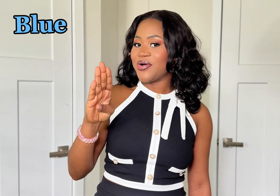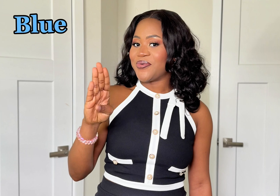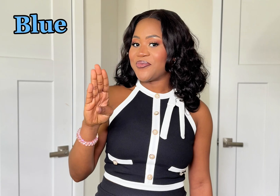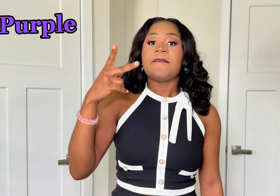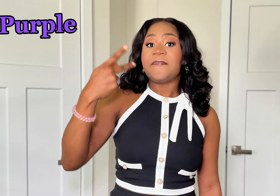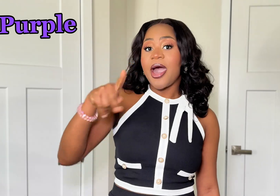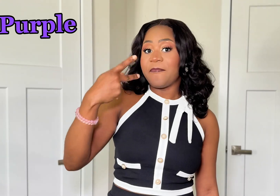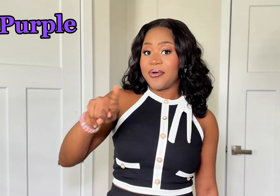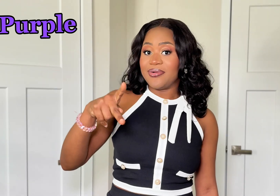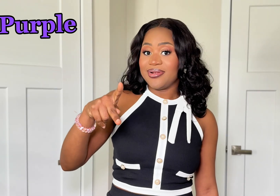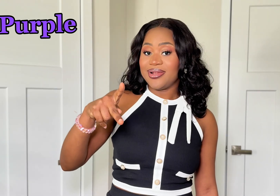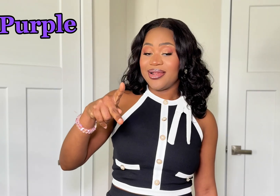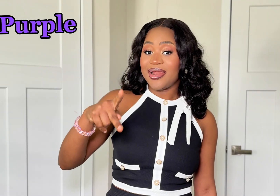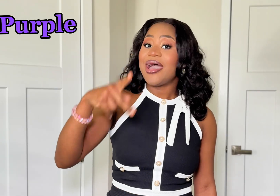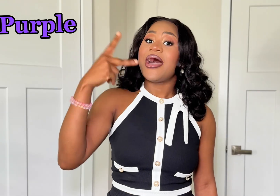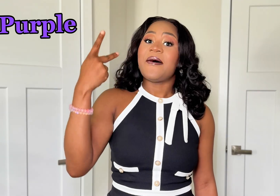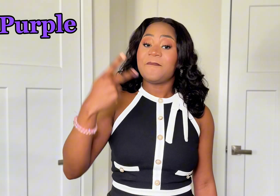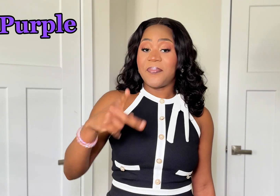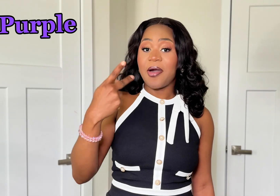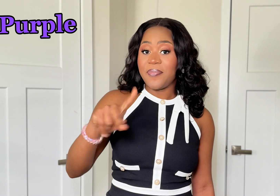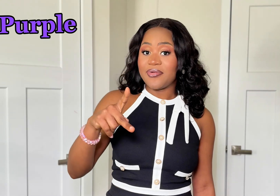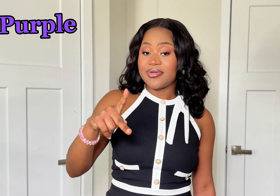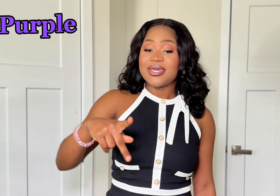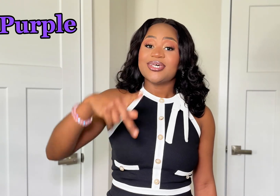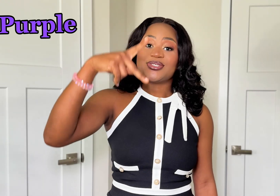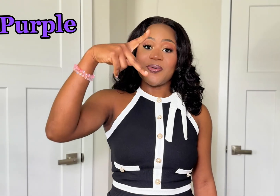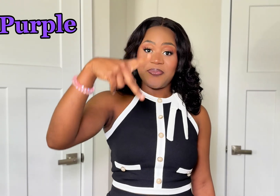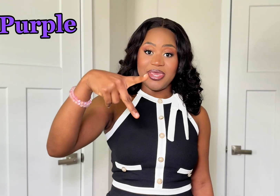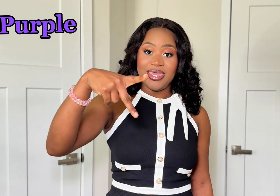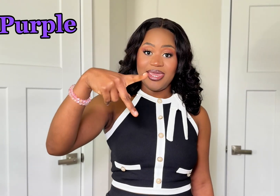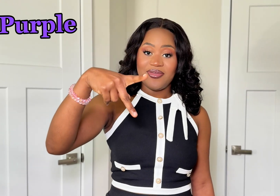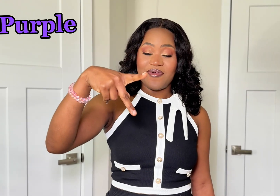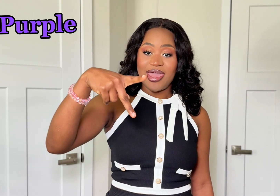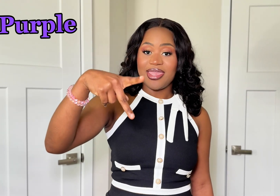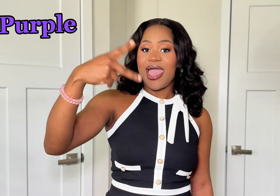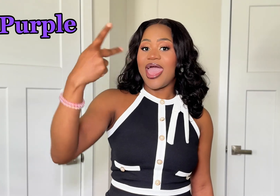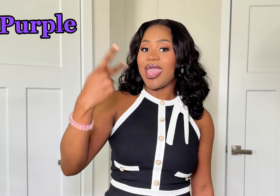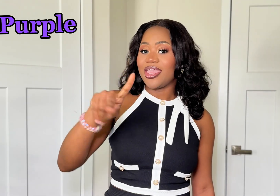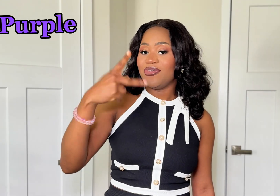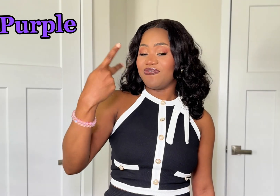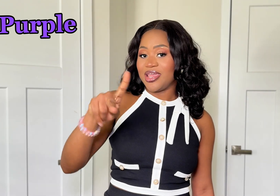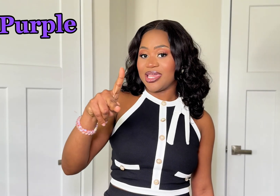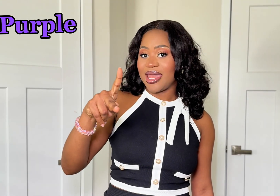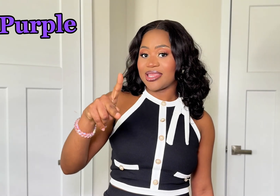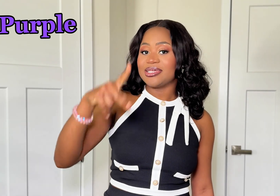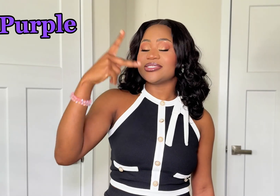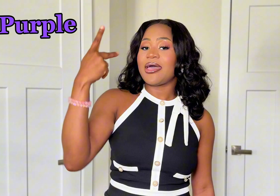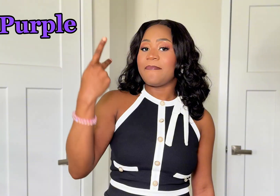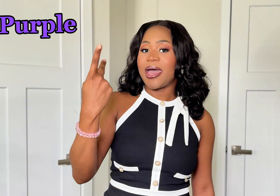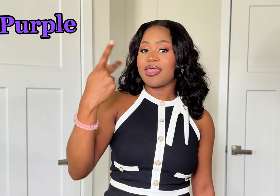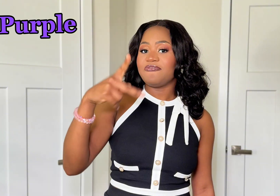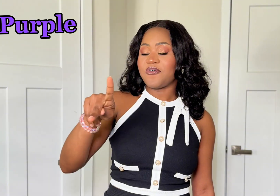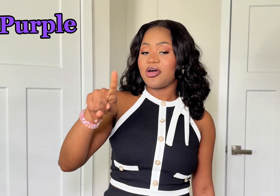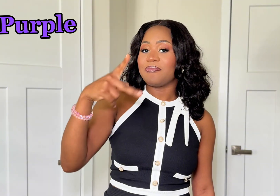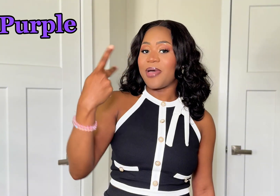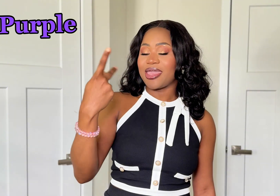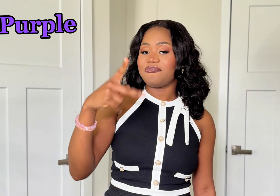Blue. Purple. Purple. So P, right? And you flick it like this, back and forth, back and